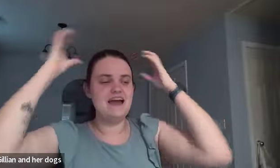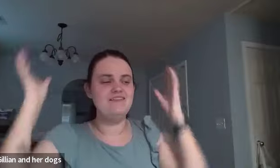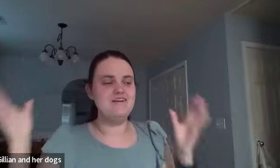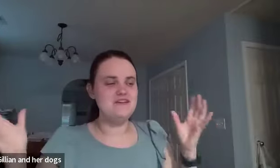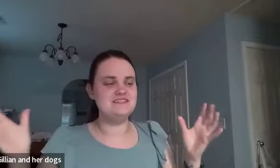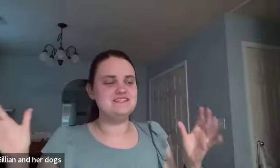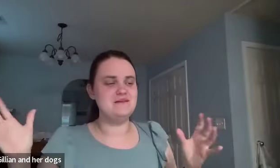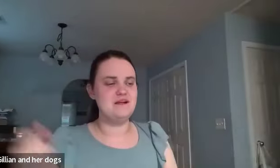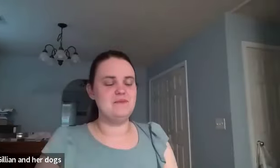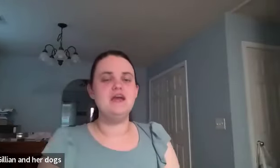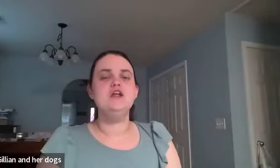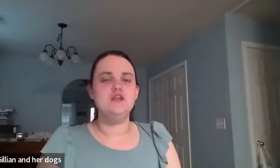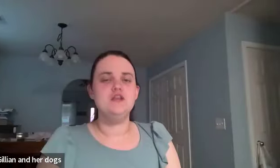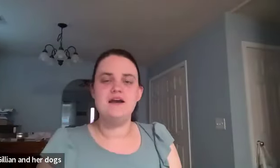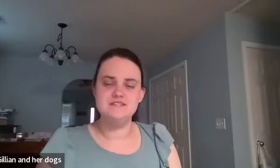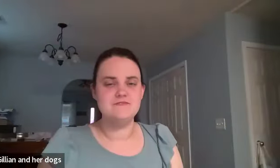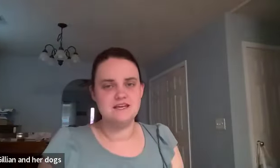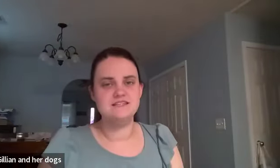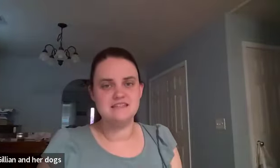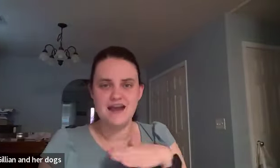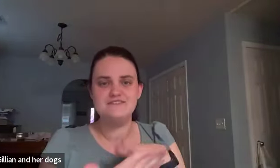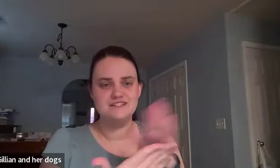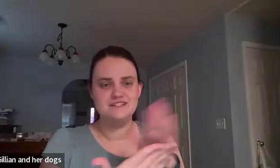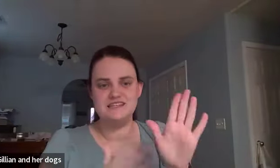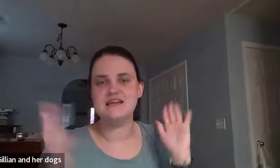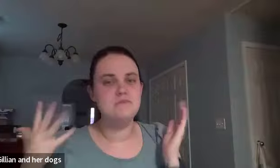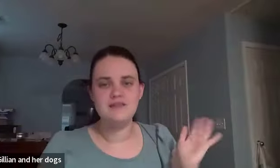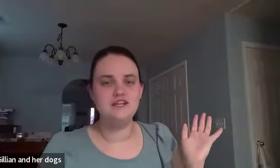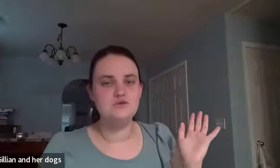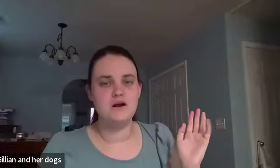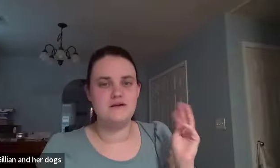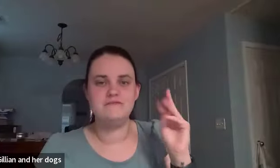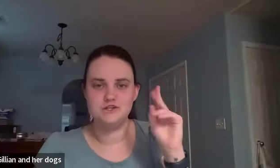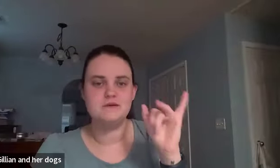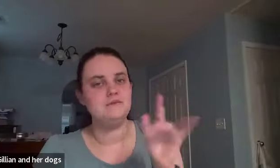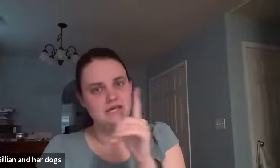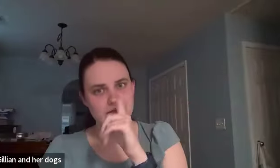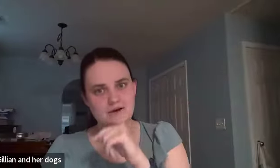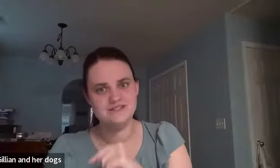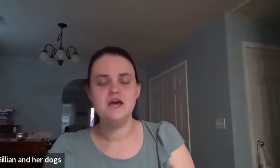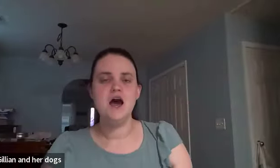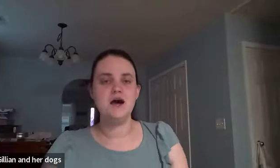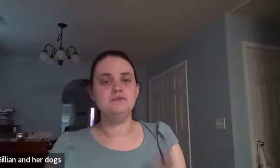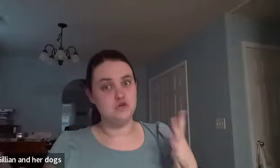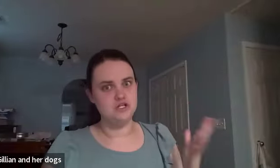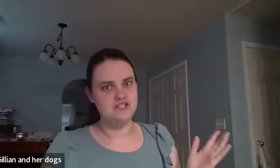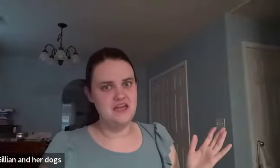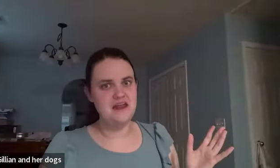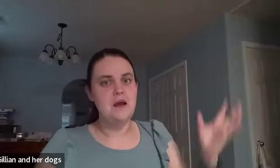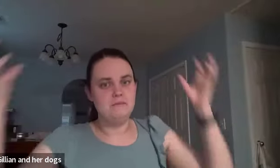I love that this is something that I'm like, no, I have to emphasize this. I have to address this. I'm not letting you walk around fingerspelling Mickey Mouse. You could do that, but